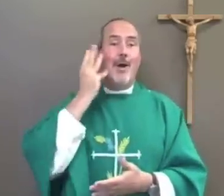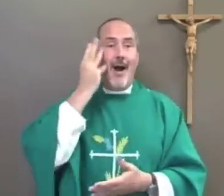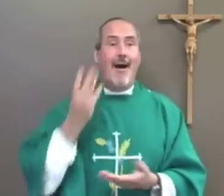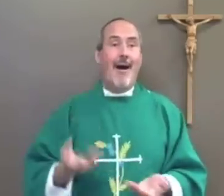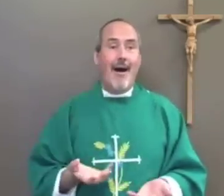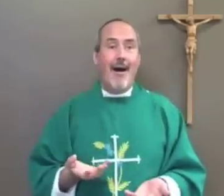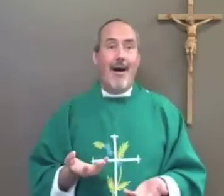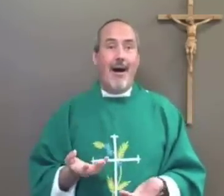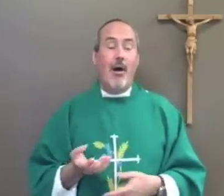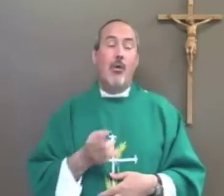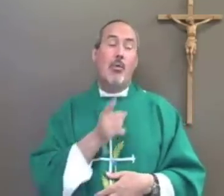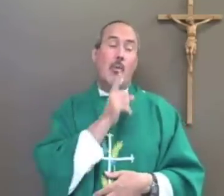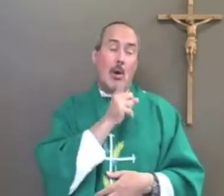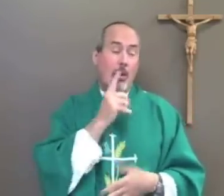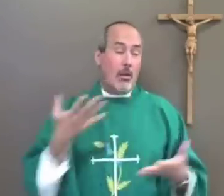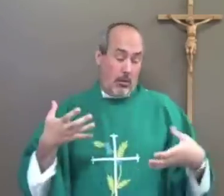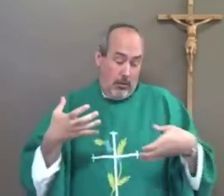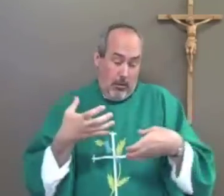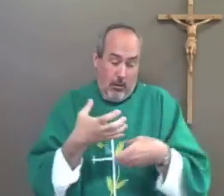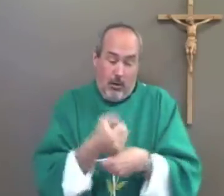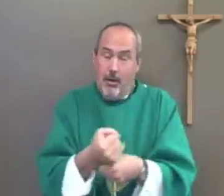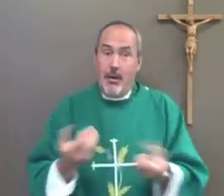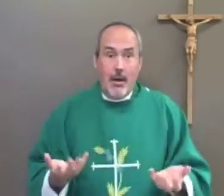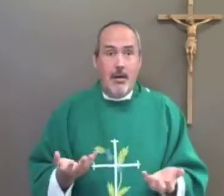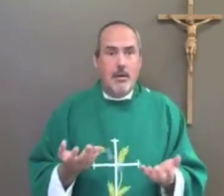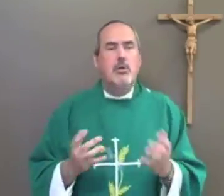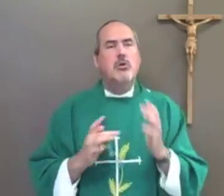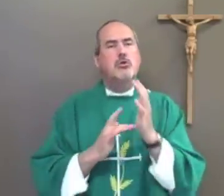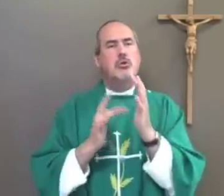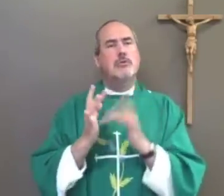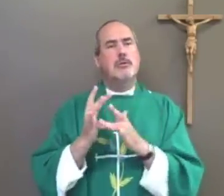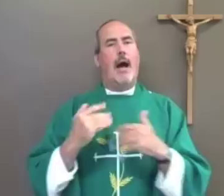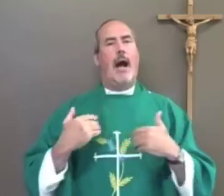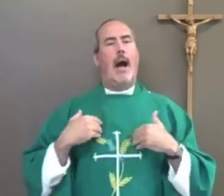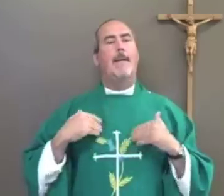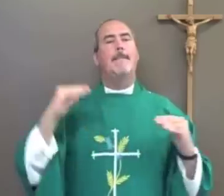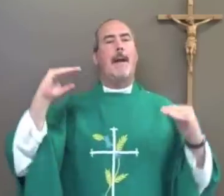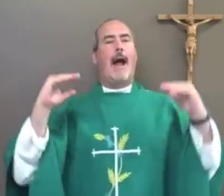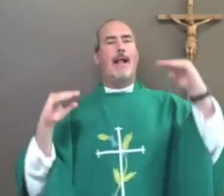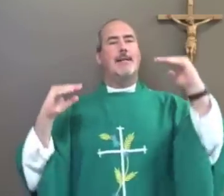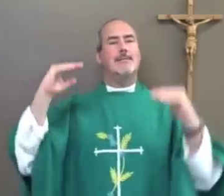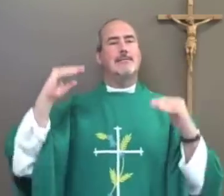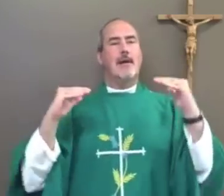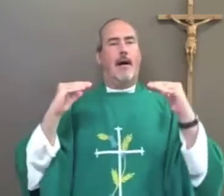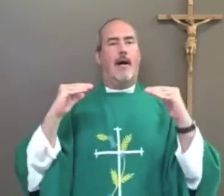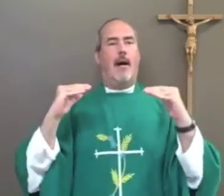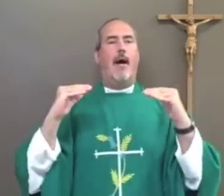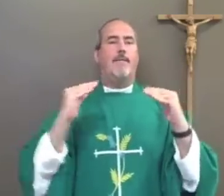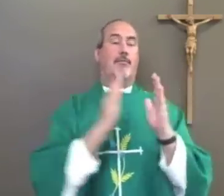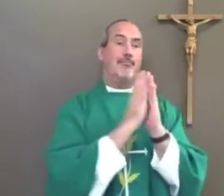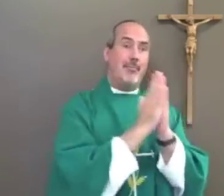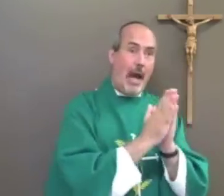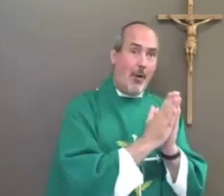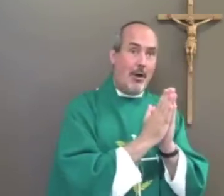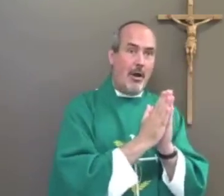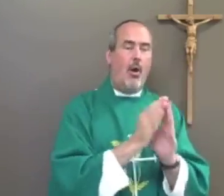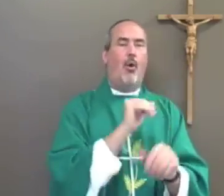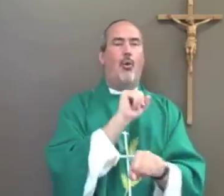even a glass of wine. So what all of that means is that Jesus had a balance between